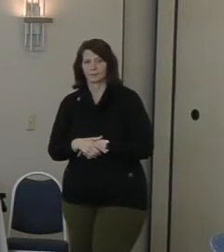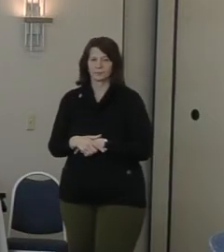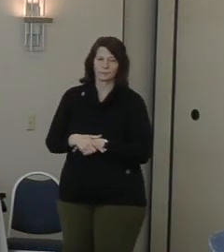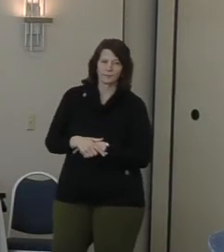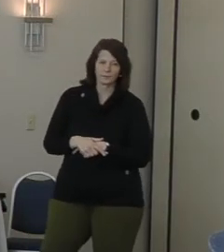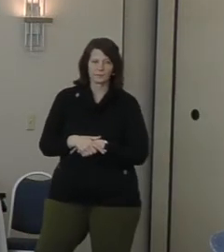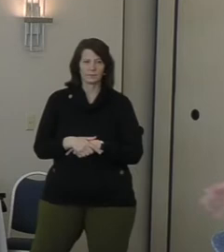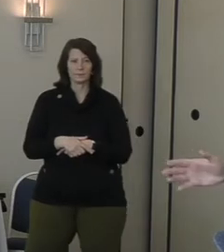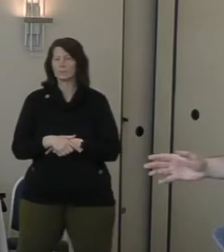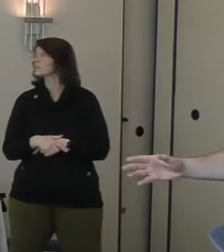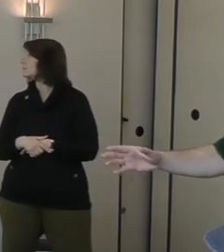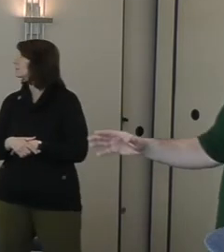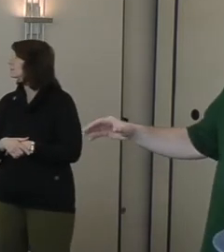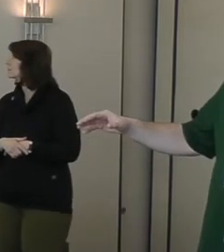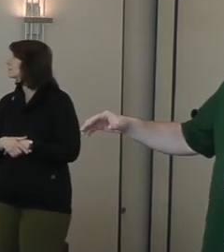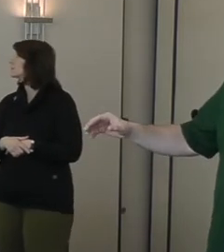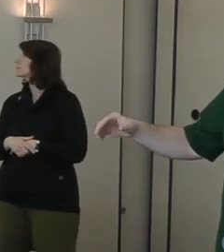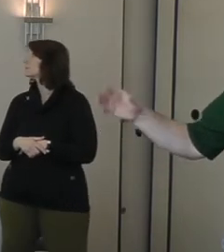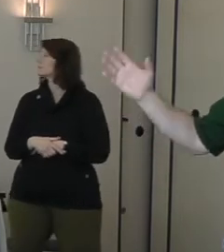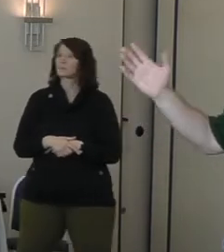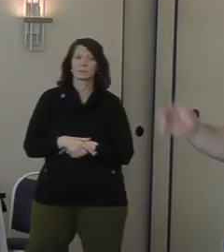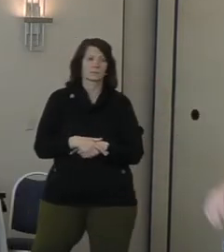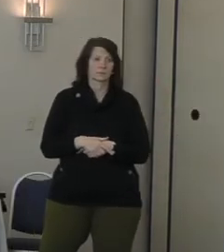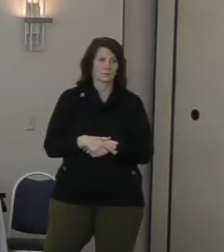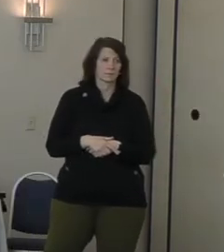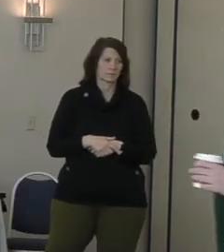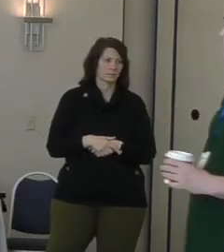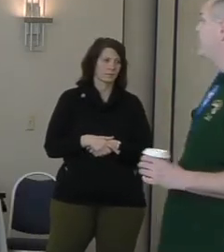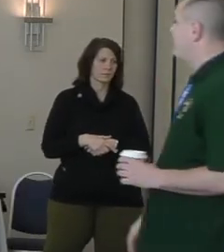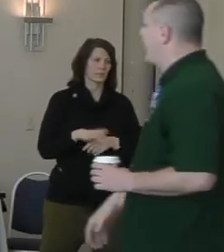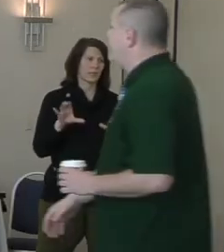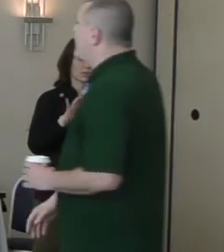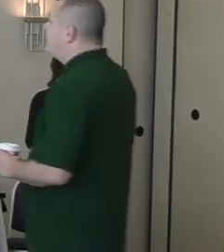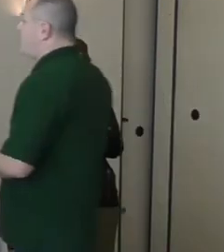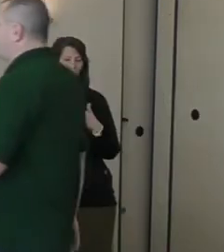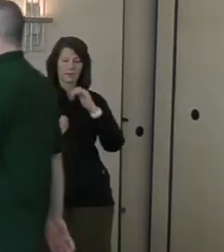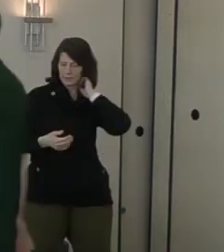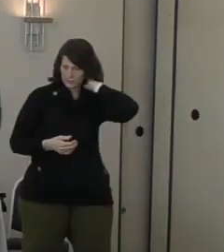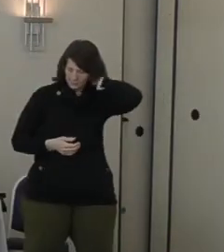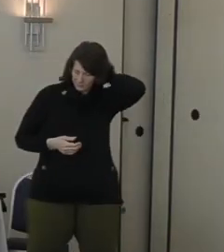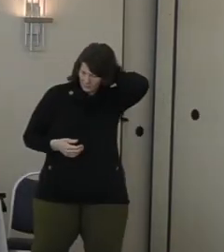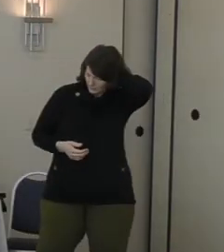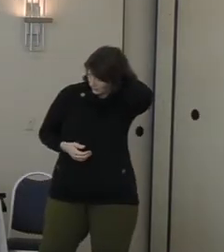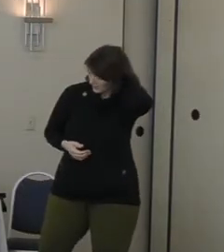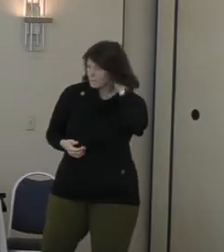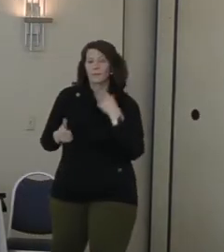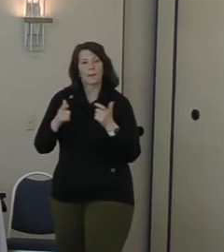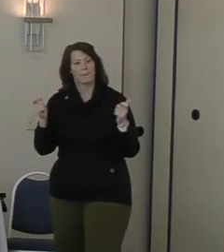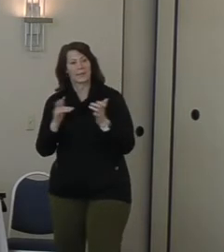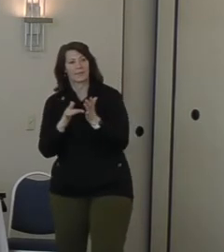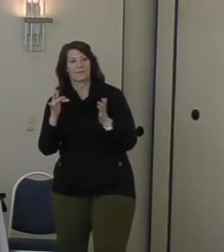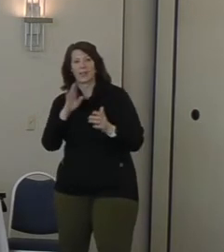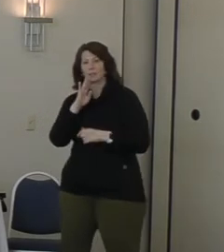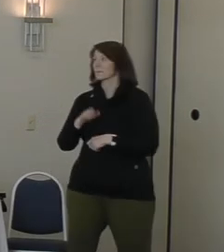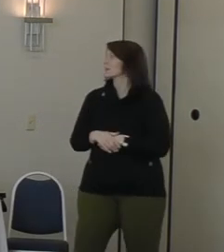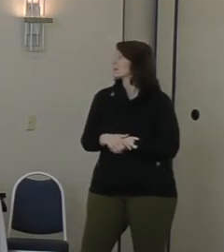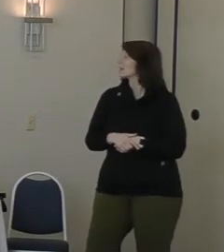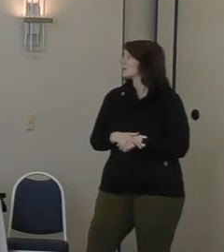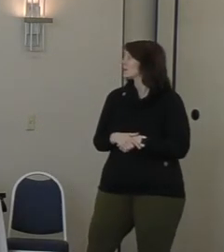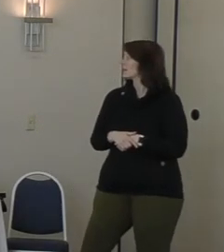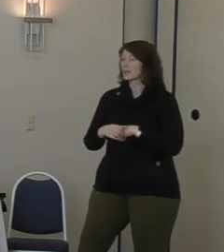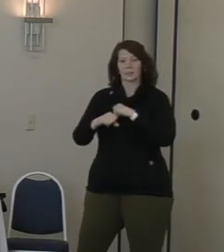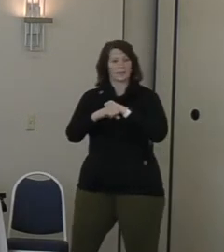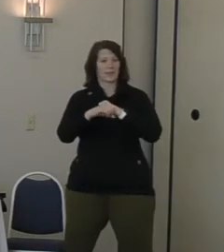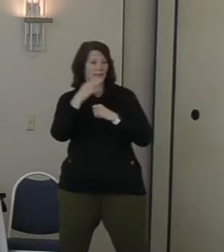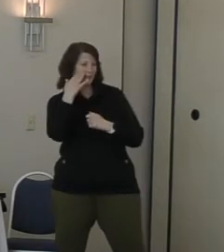third guy can go out. Both guys can basically do all, right? The biggest advantage being the defense doesn't